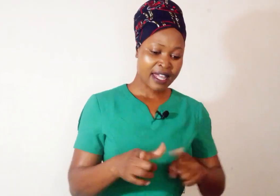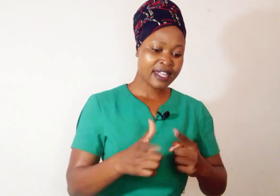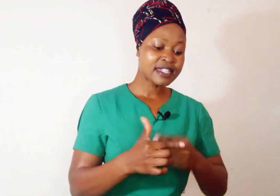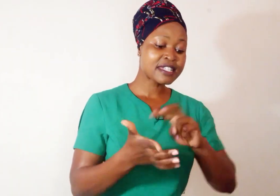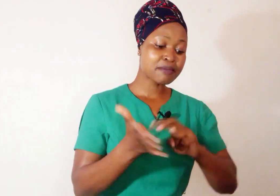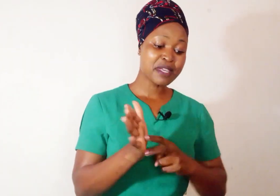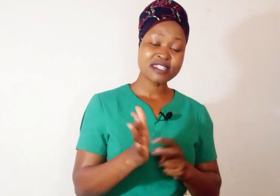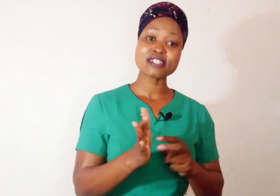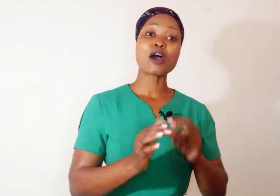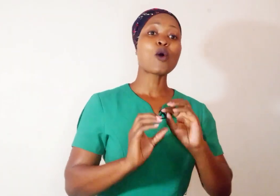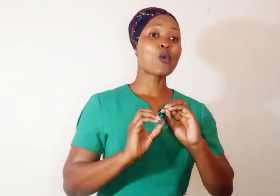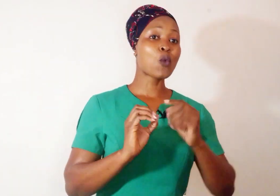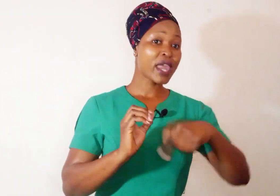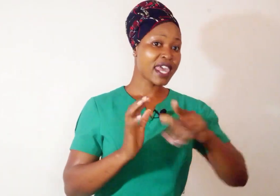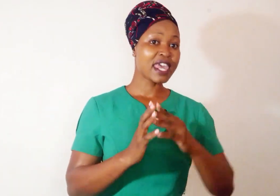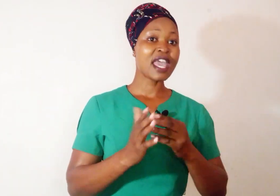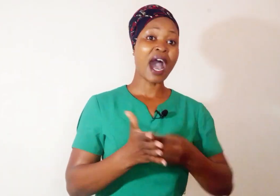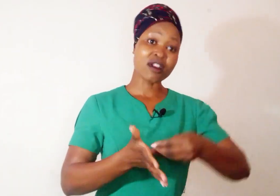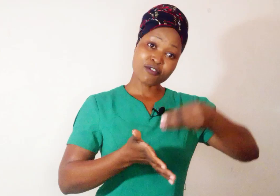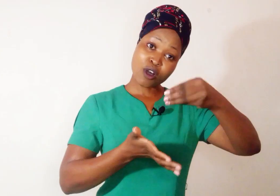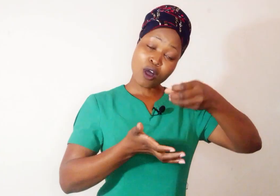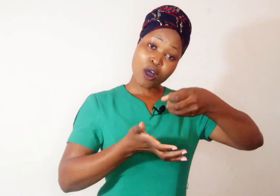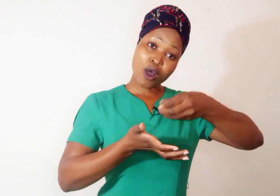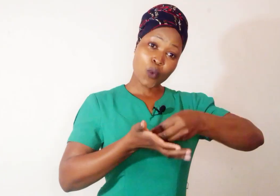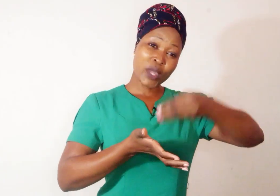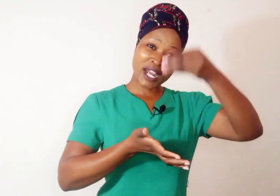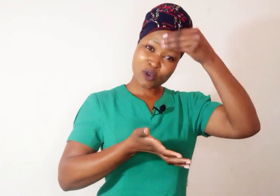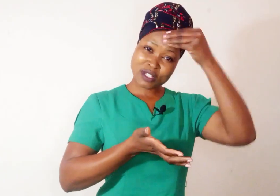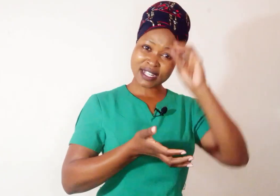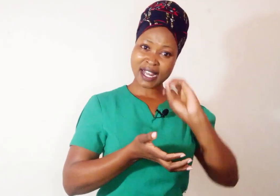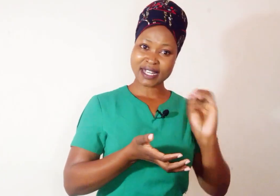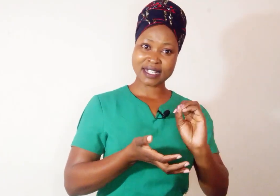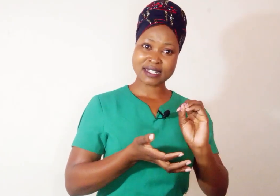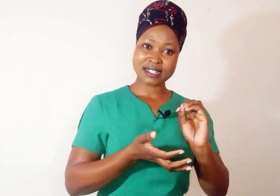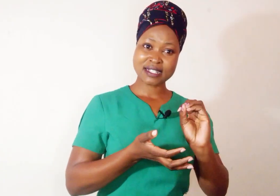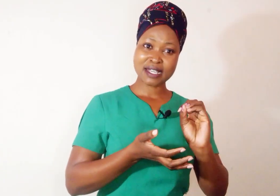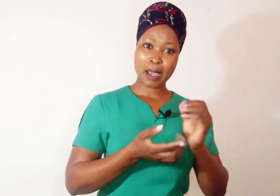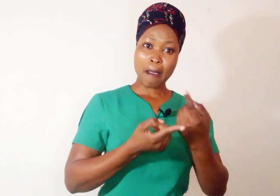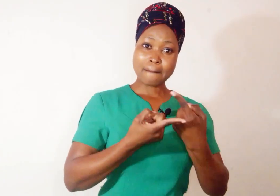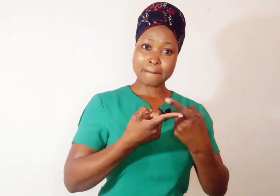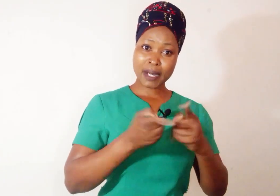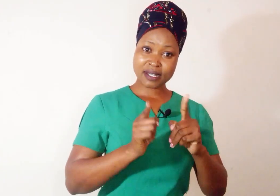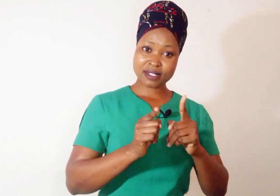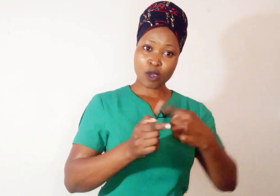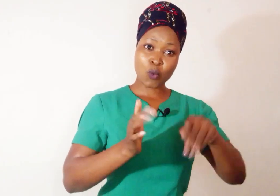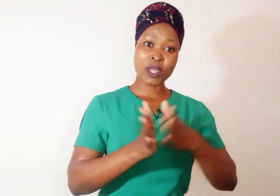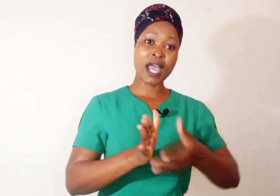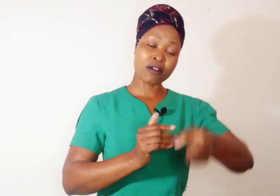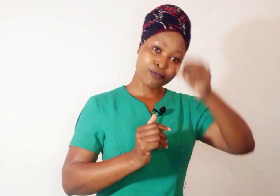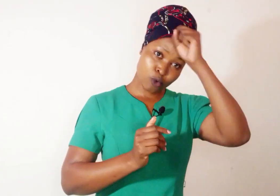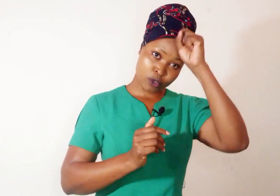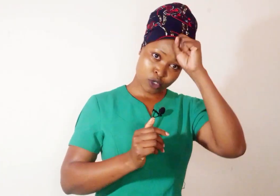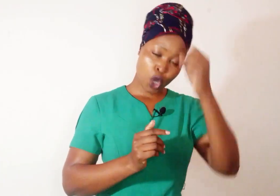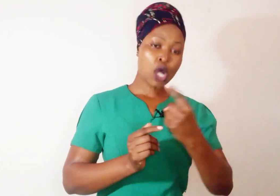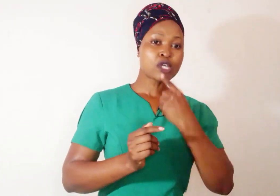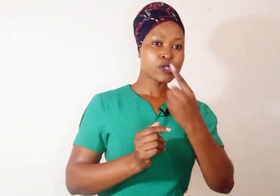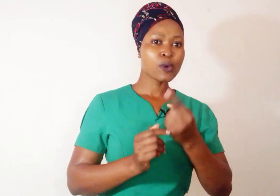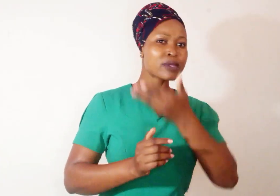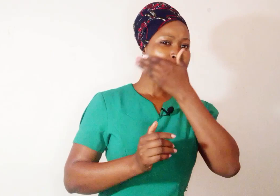then it means we are not learned, but we are fools. So the